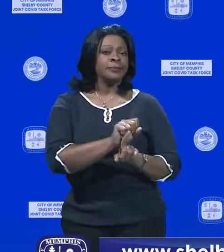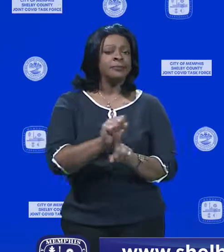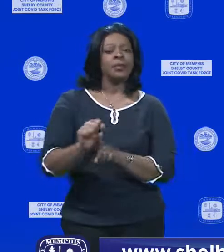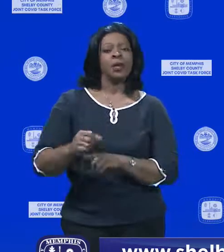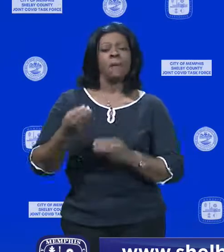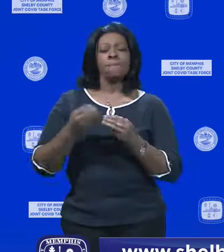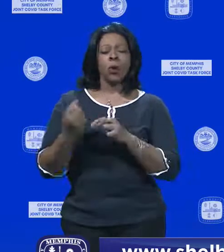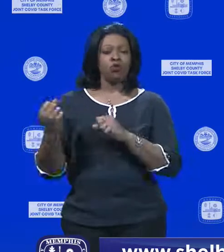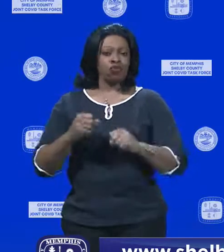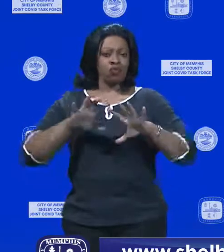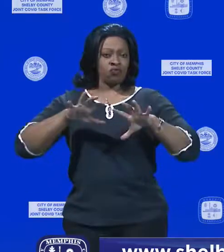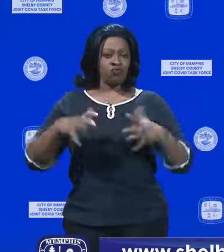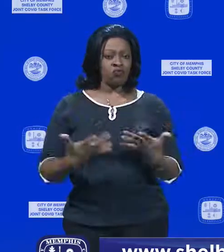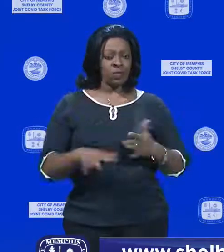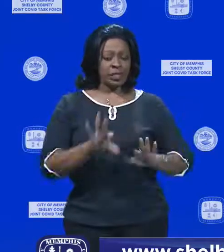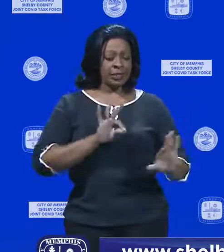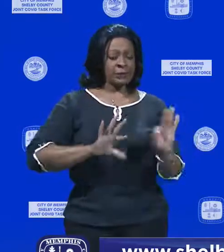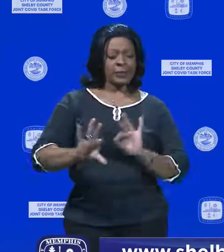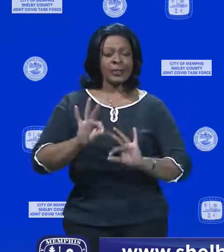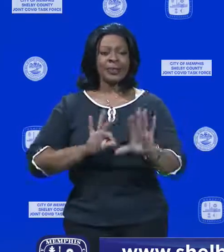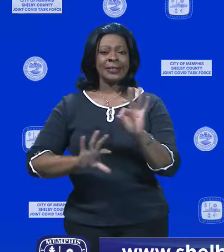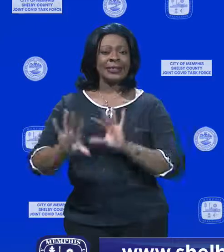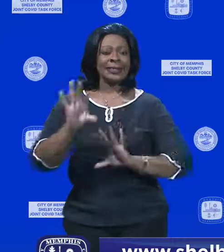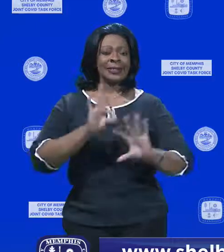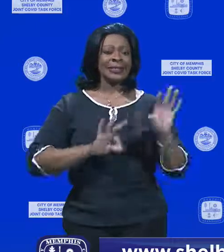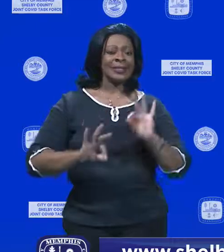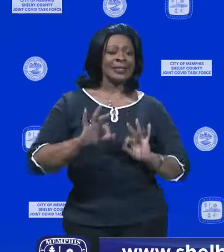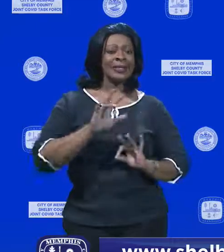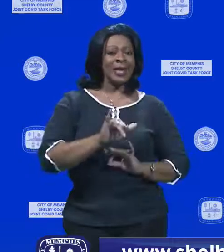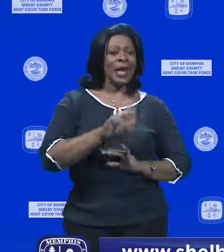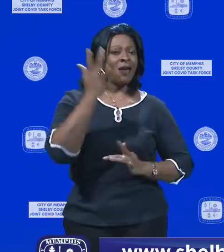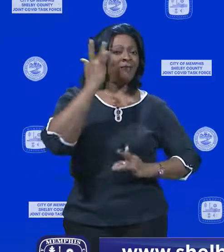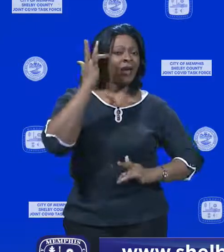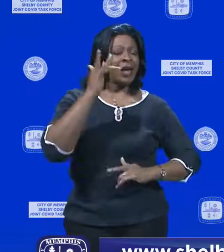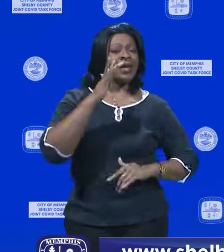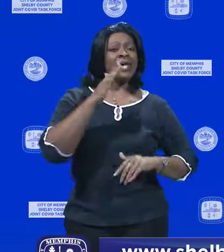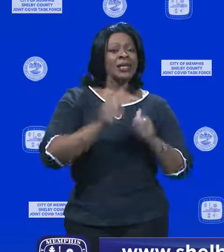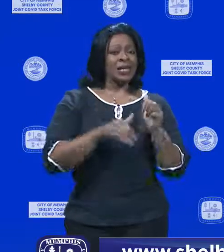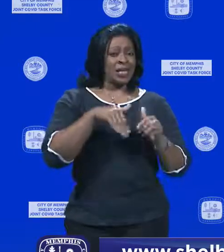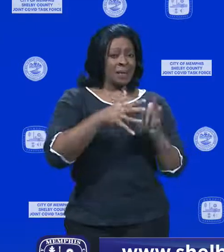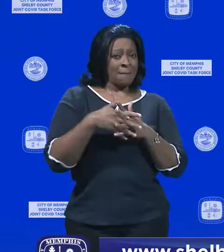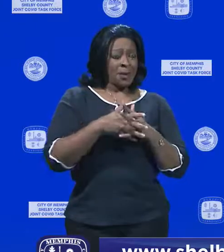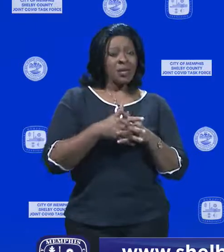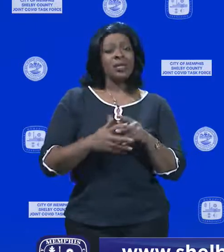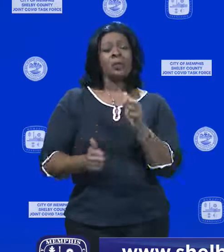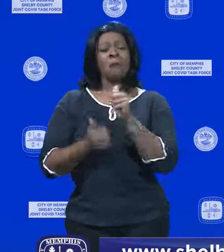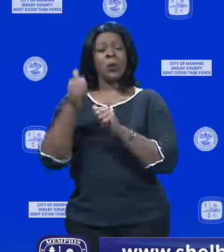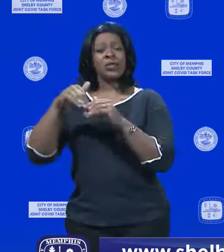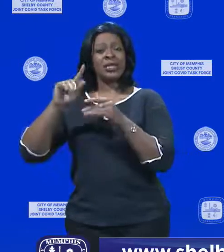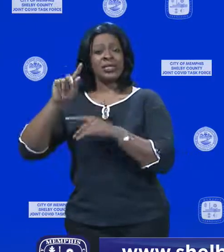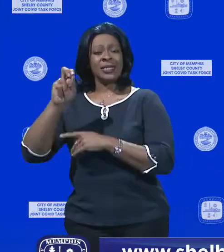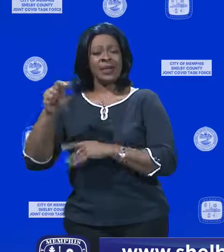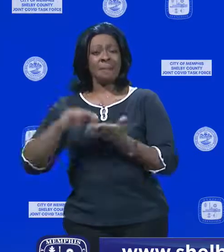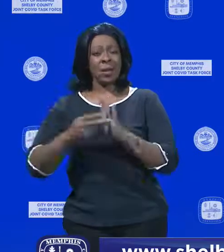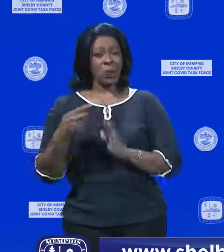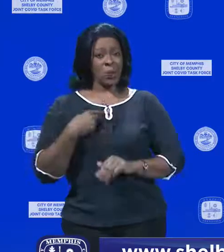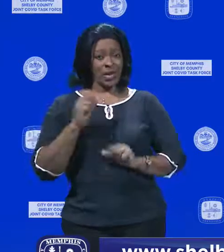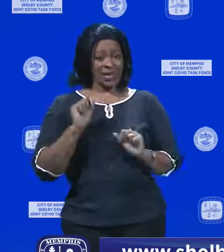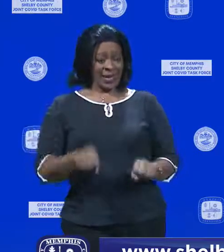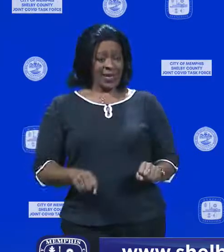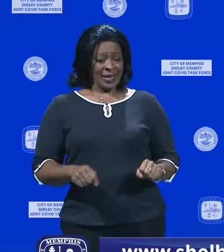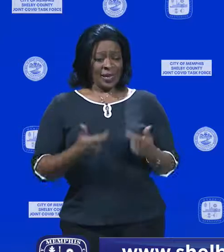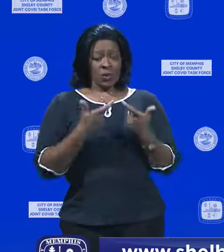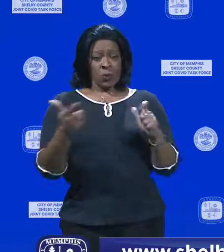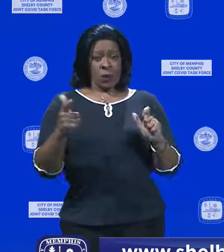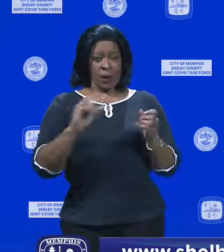robust sequencing capability than most communities in America, and certainly most communities in Tennessee, meaning that a